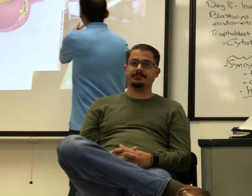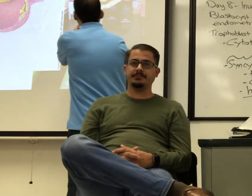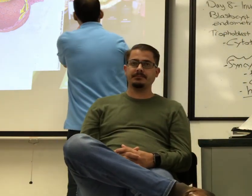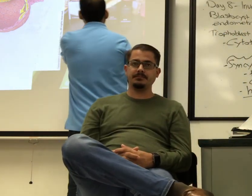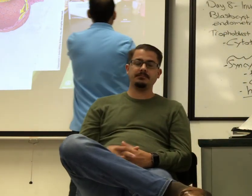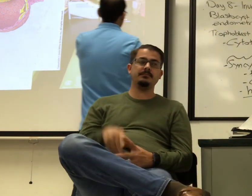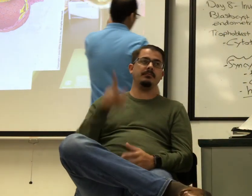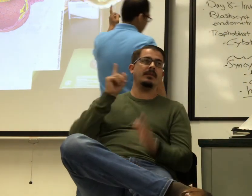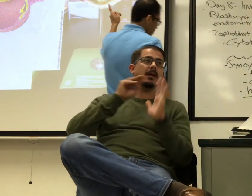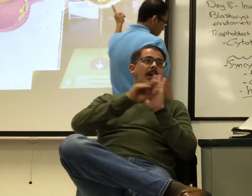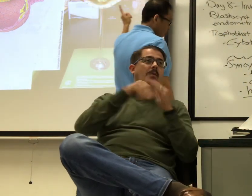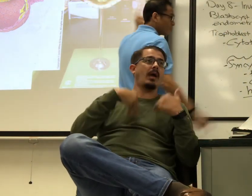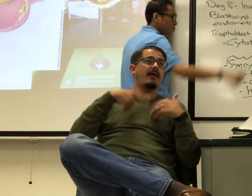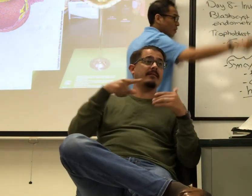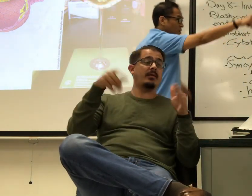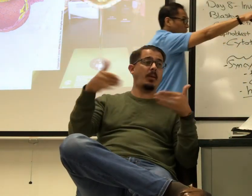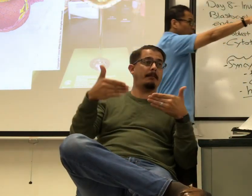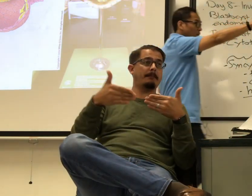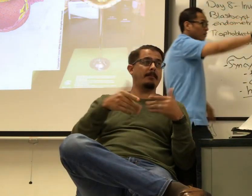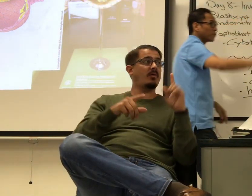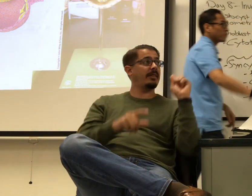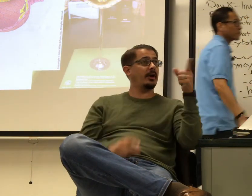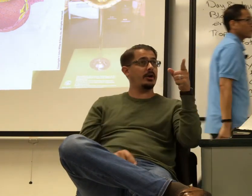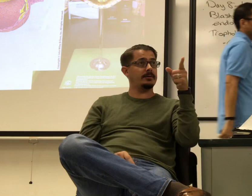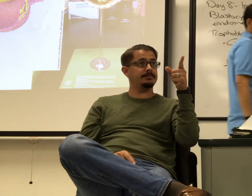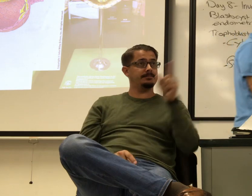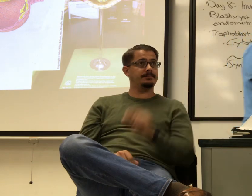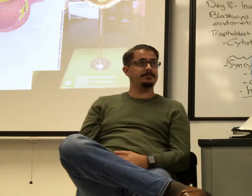So here's a model we have in the room. This model, it's right over there.